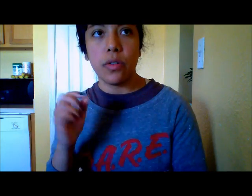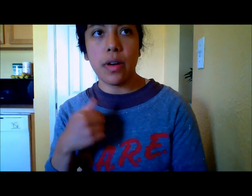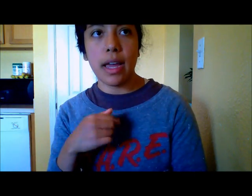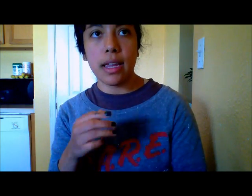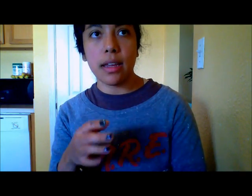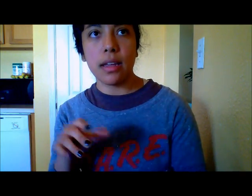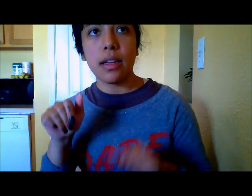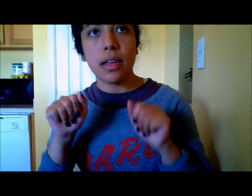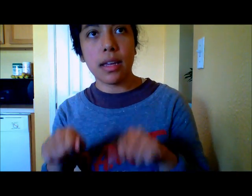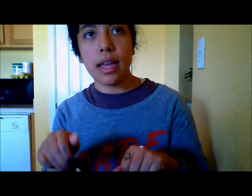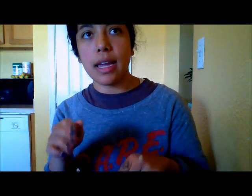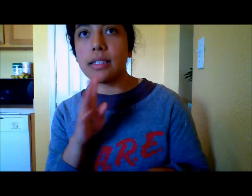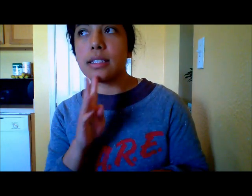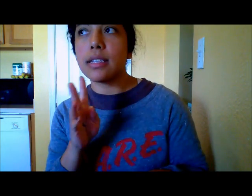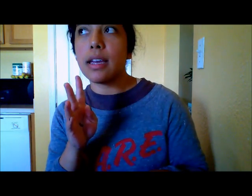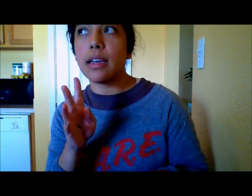So I can say,